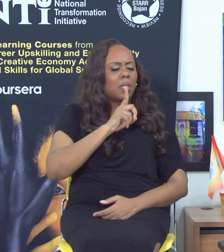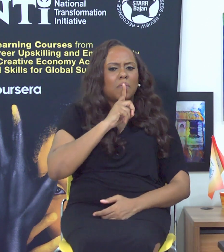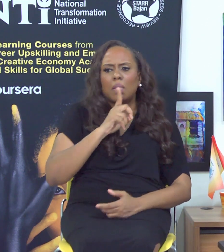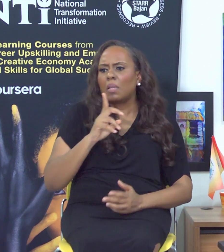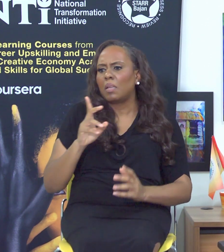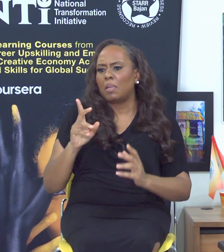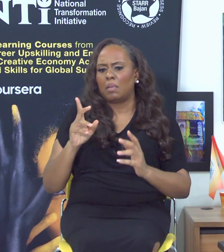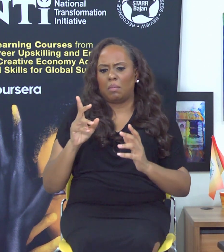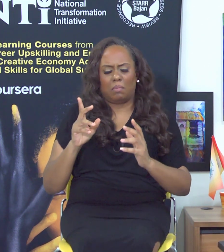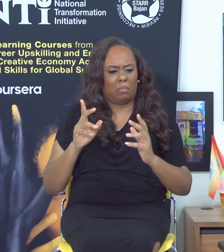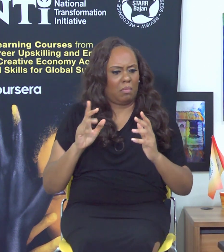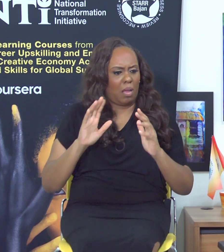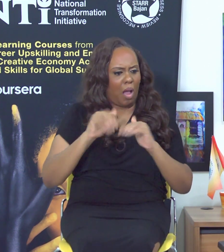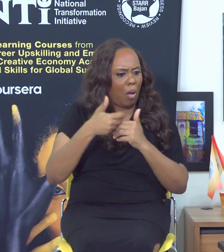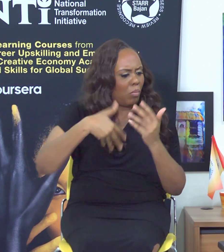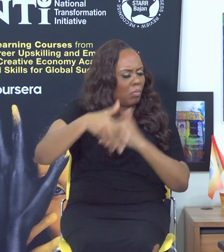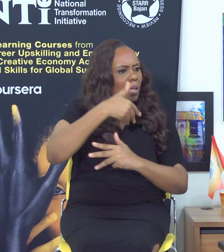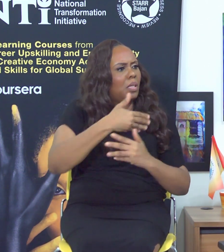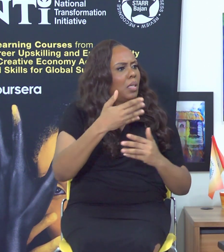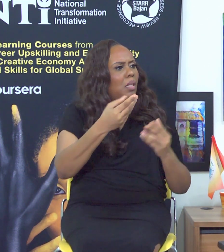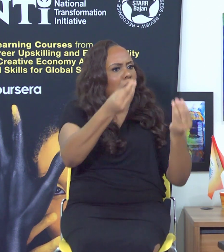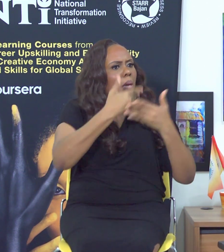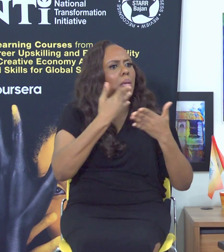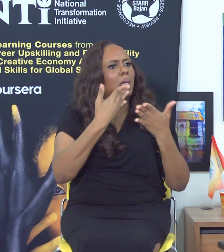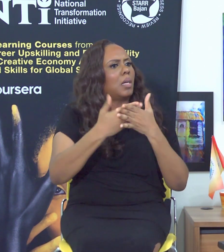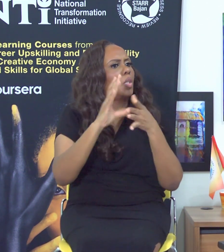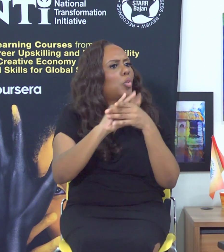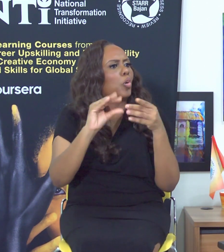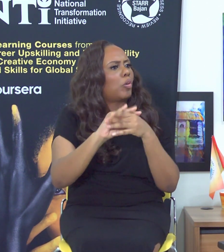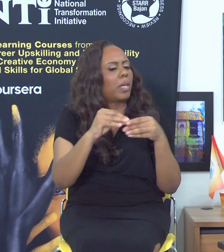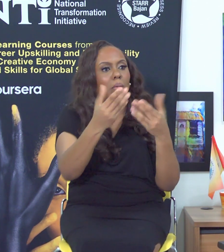deaf culture and community.